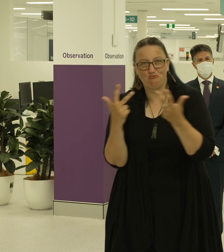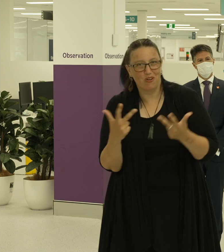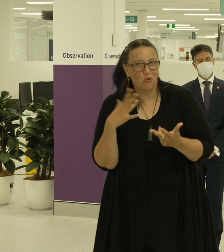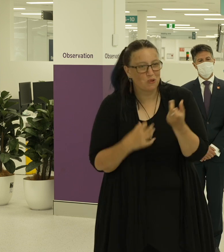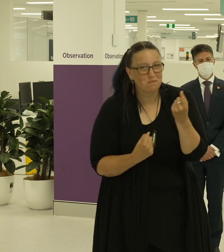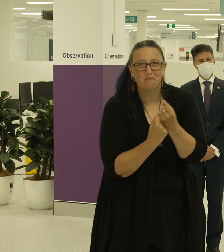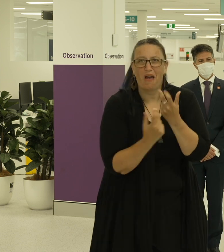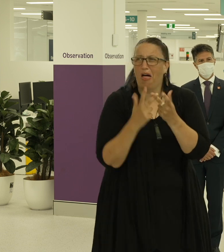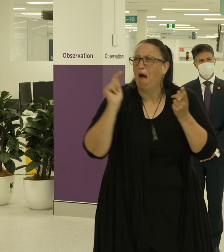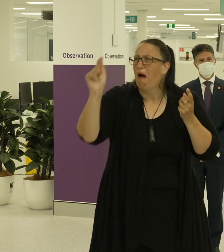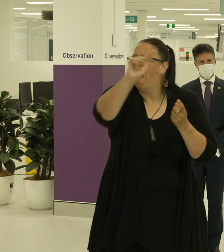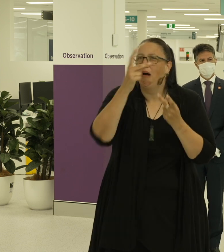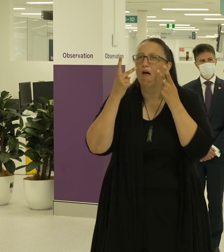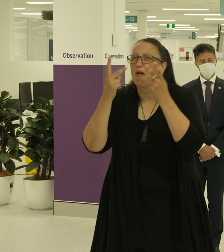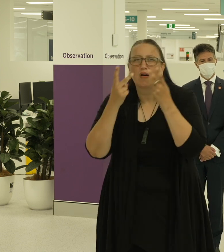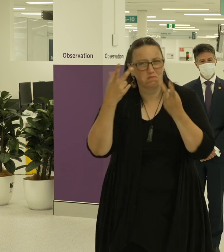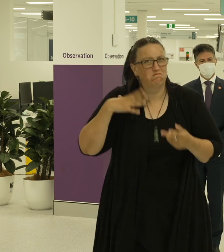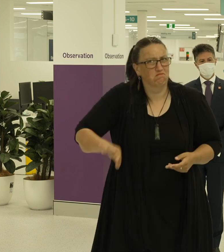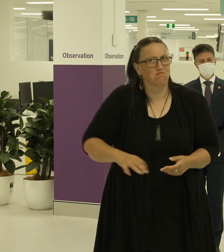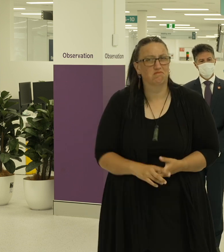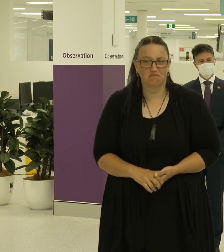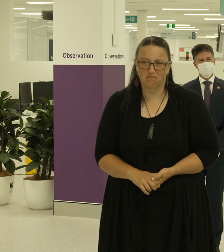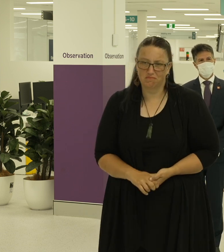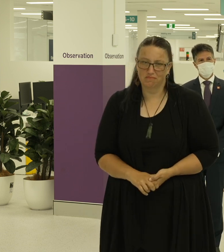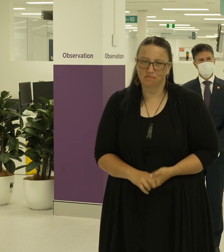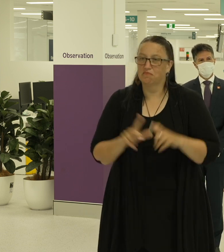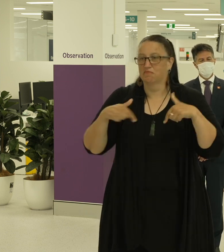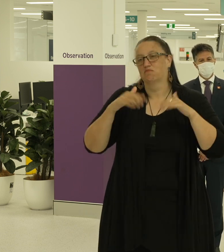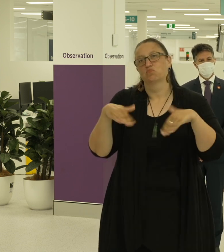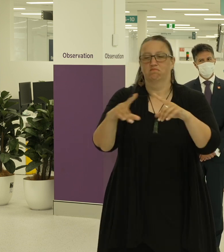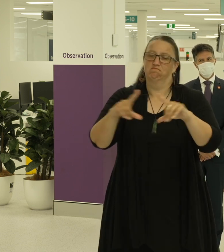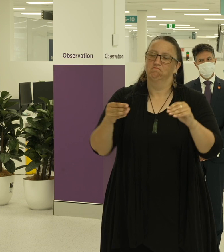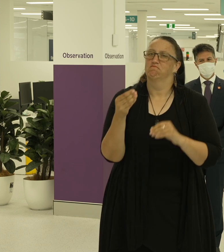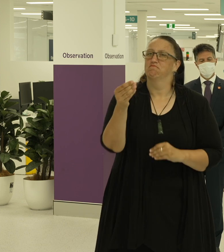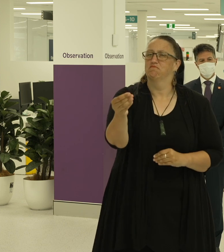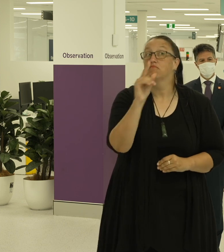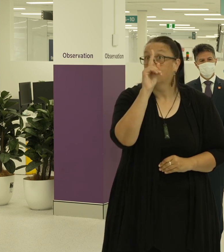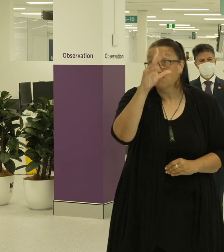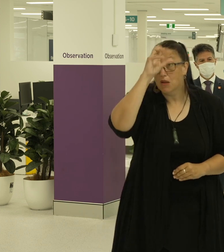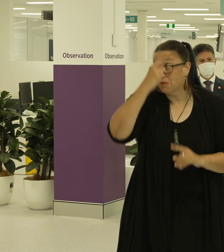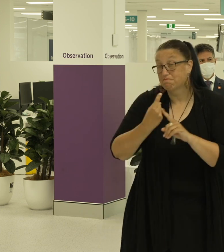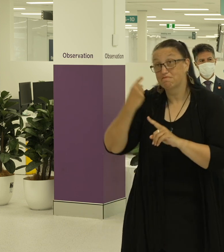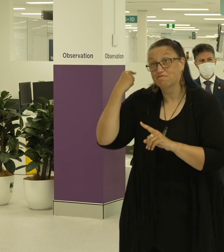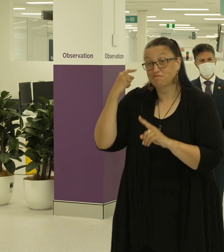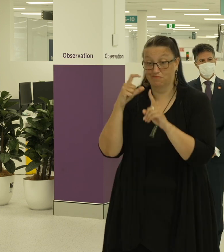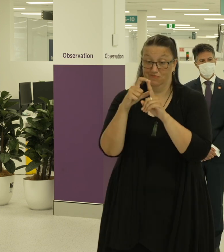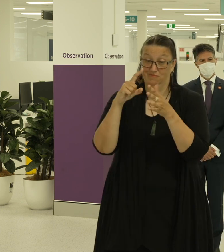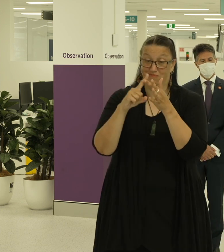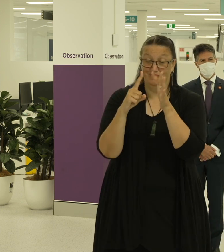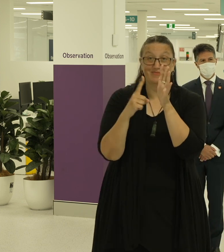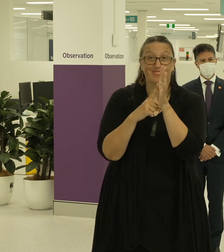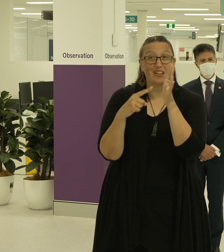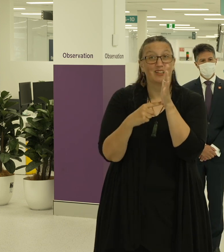So we'll check for you. I mean, the change we made there, James, I recall during the Delta